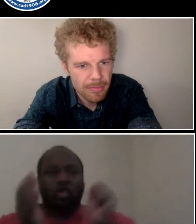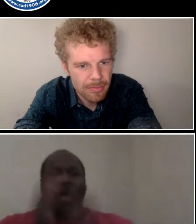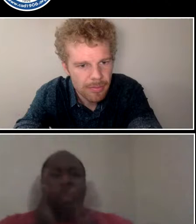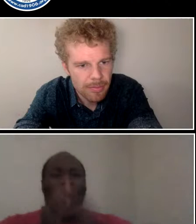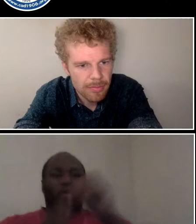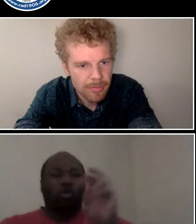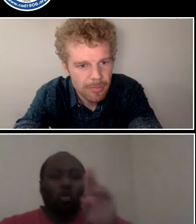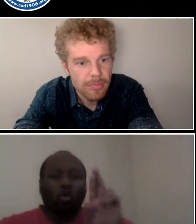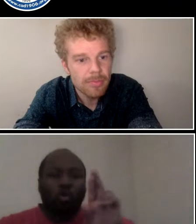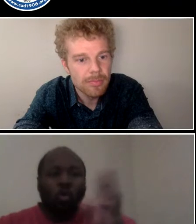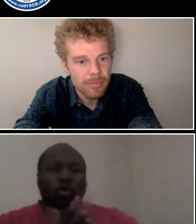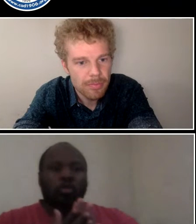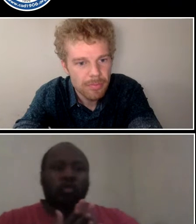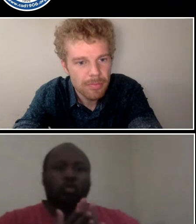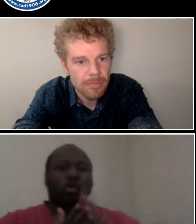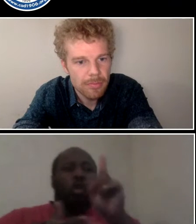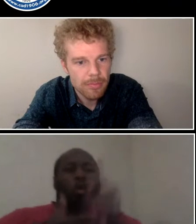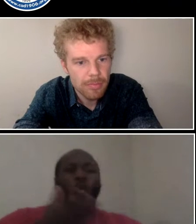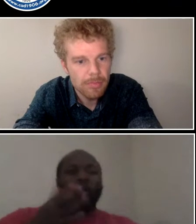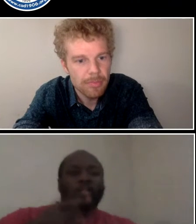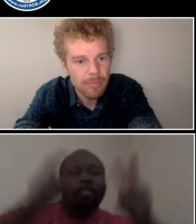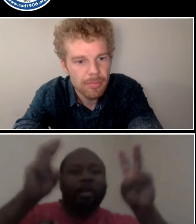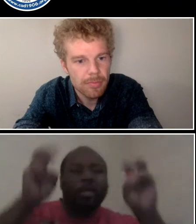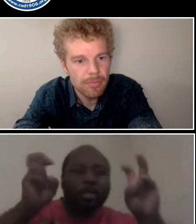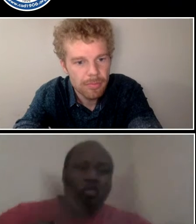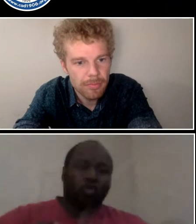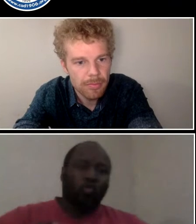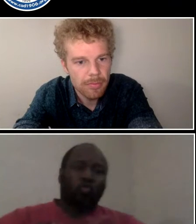Well, to vote,